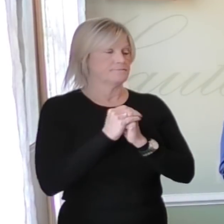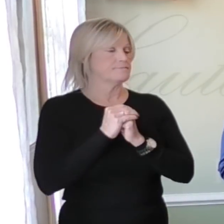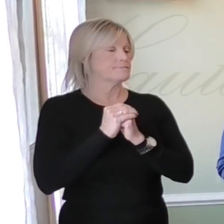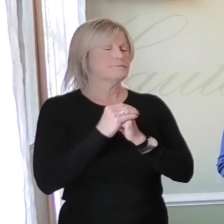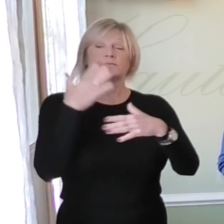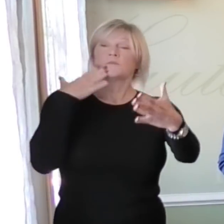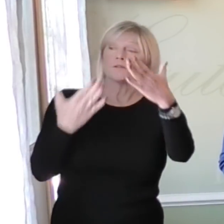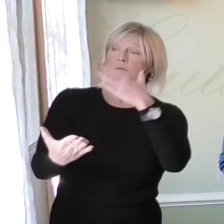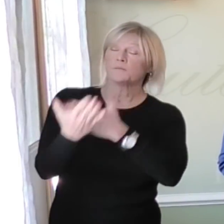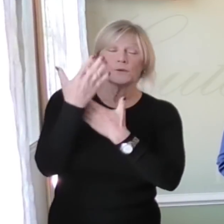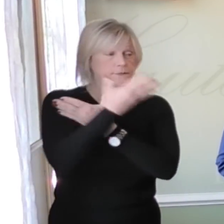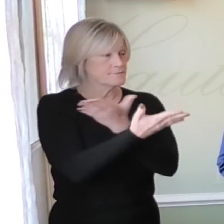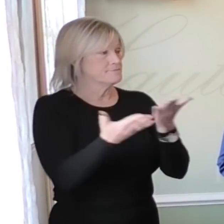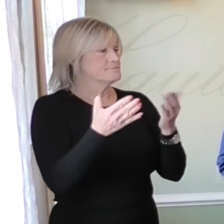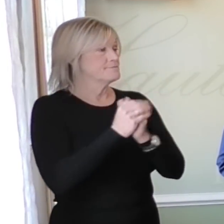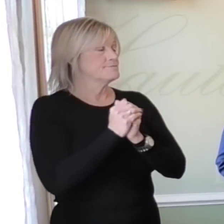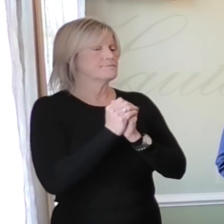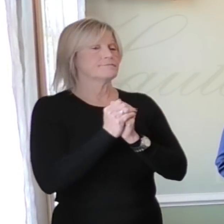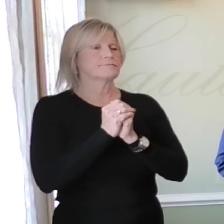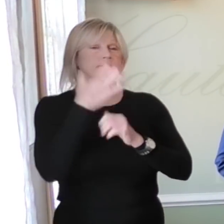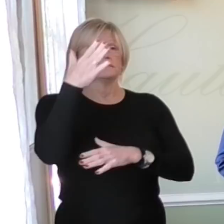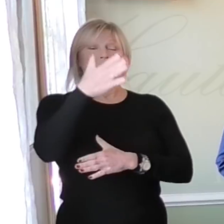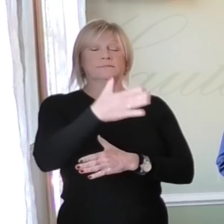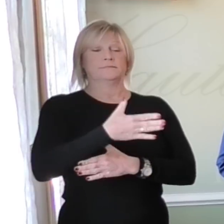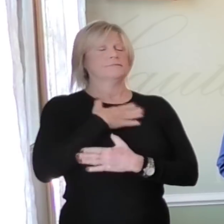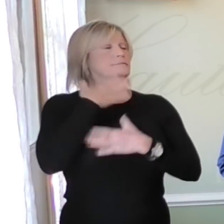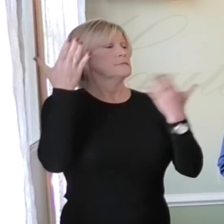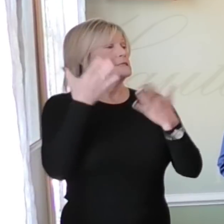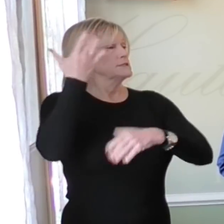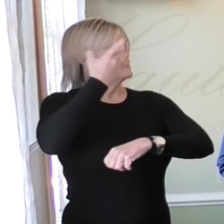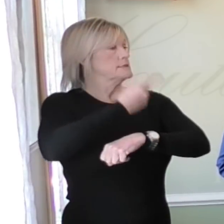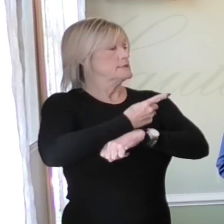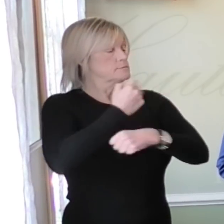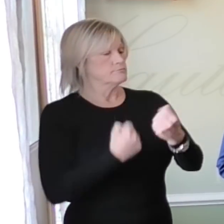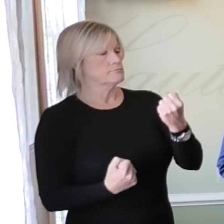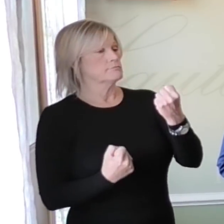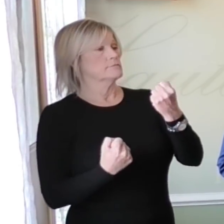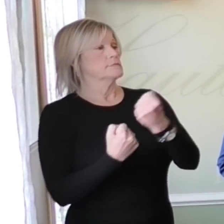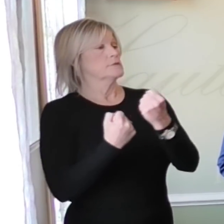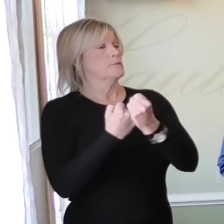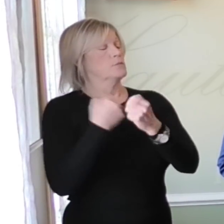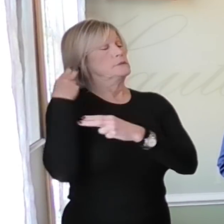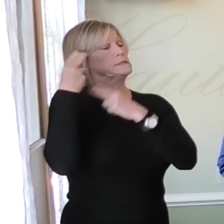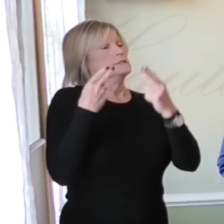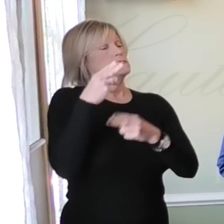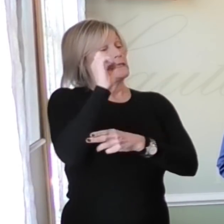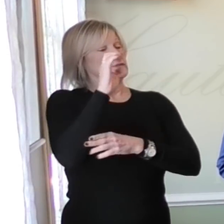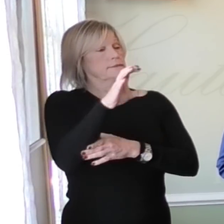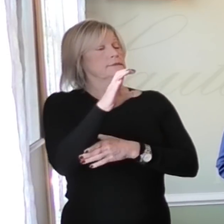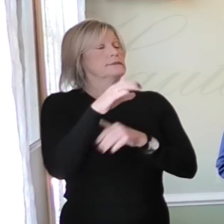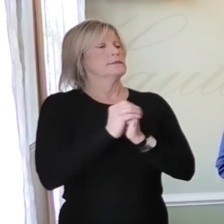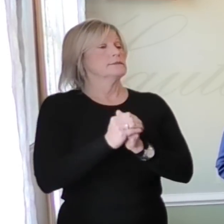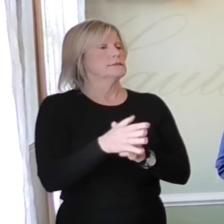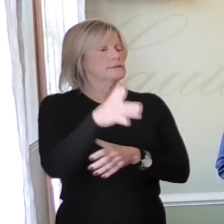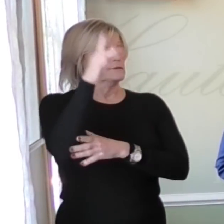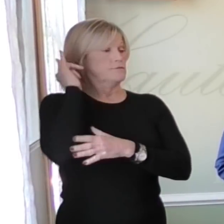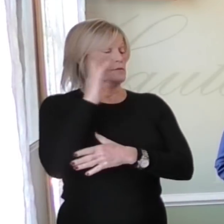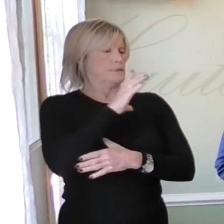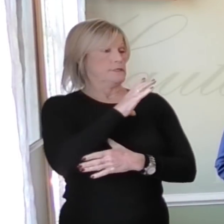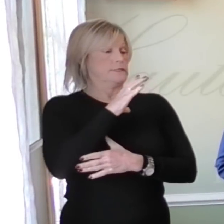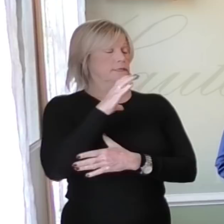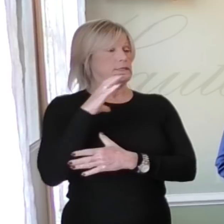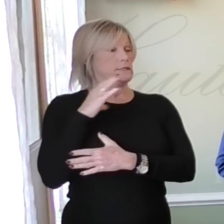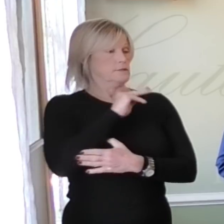you. Well, good morning, everyone. I'm happy to be here today to support historic Ellicott City. As a former council